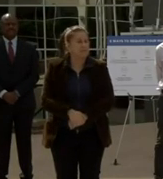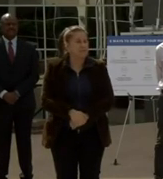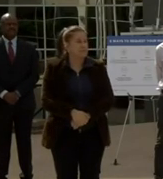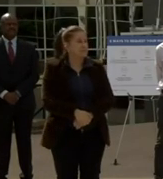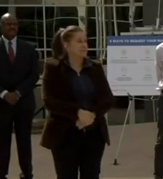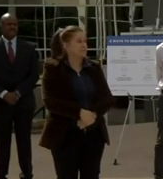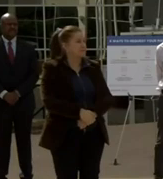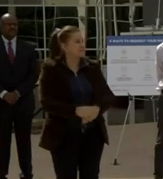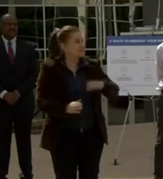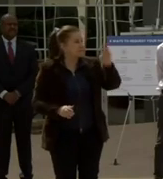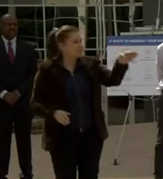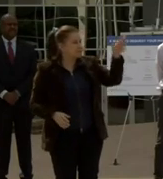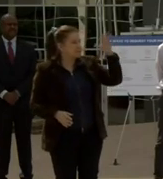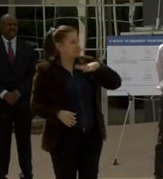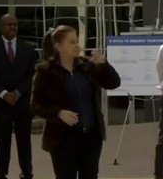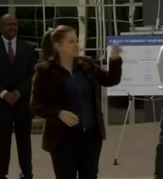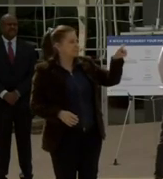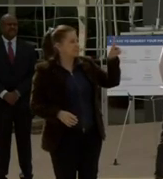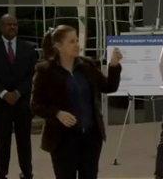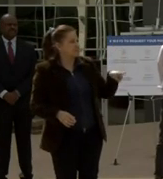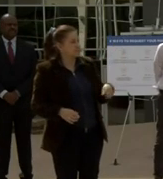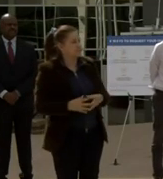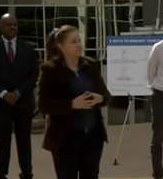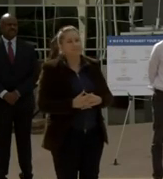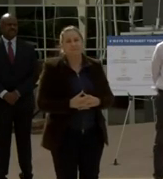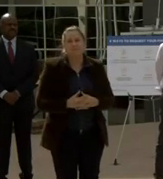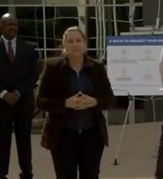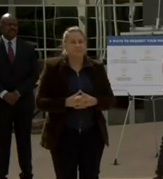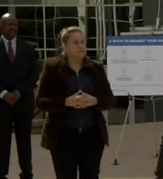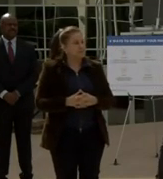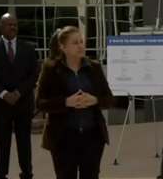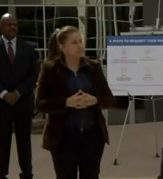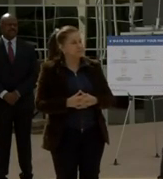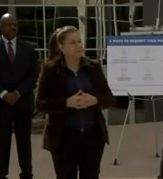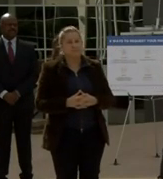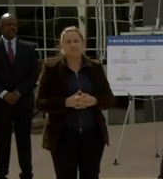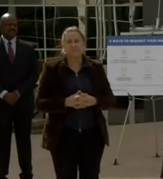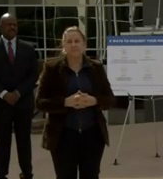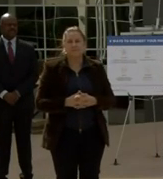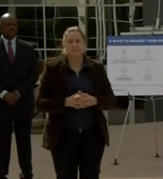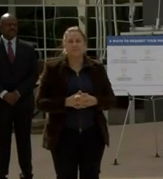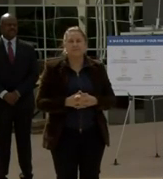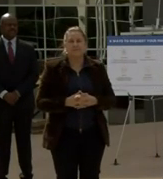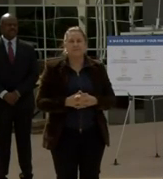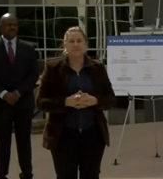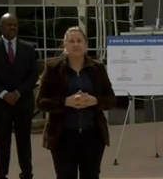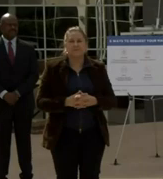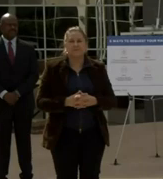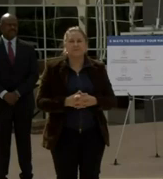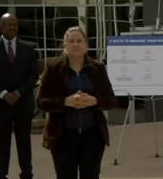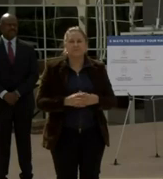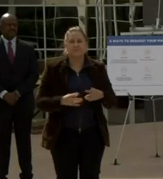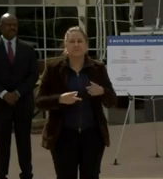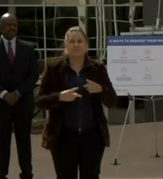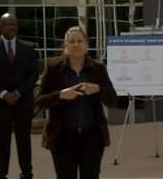Yes? Two questions for Mr. Valentine. Is anyone in the office under quarantine, and you recommended any staff members be on